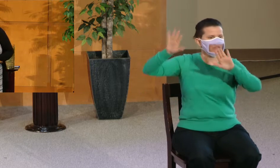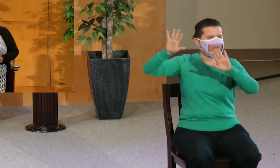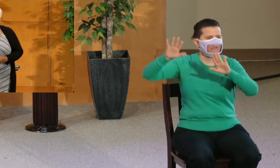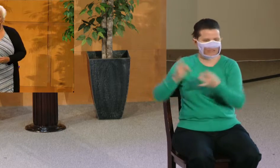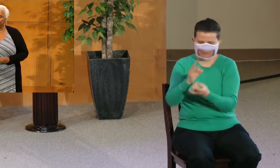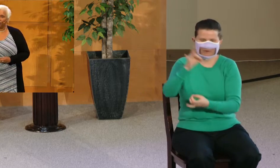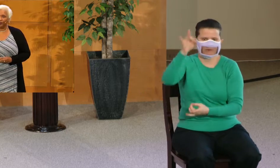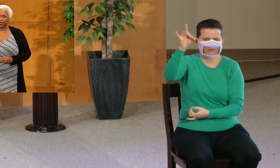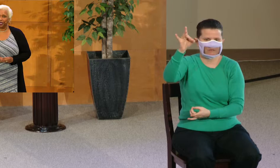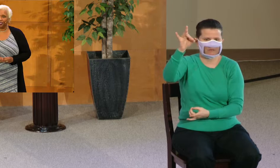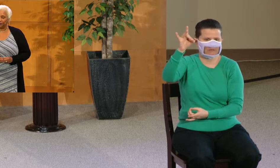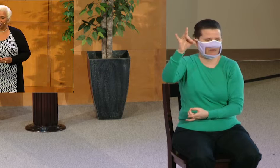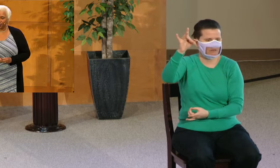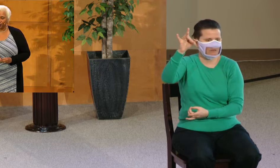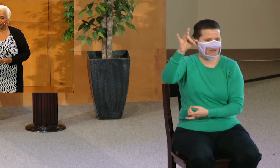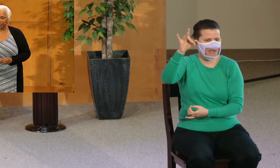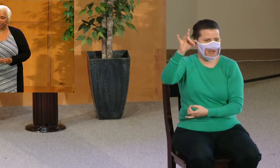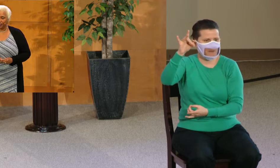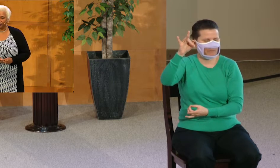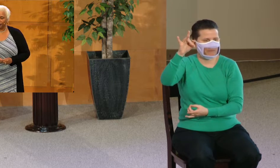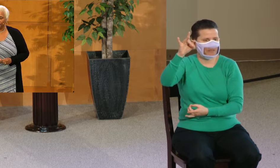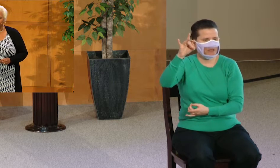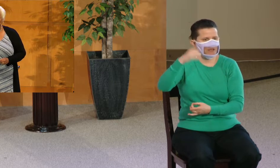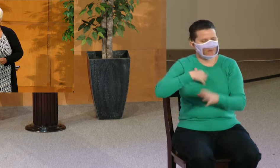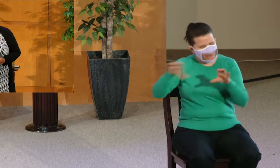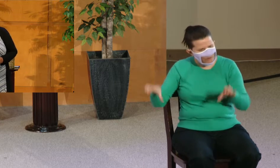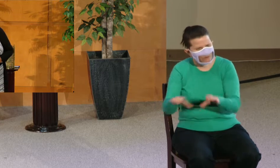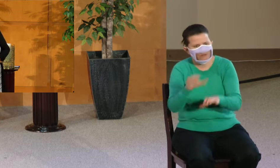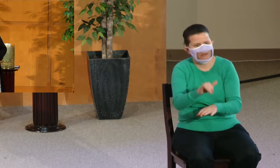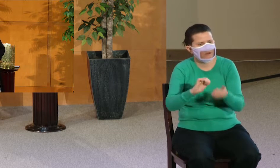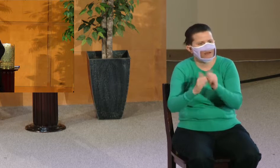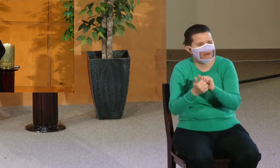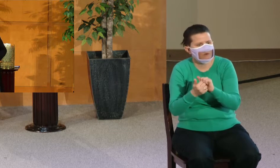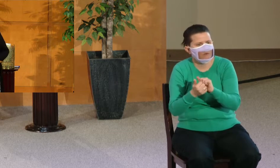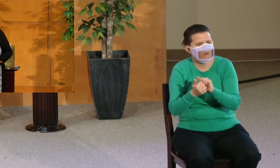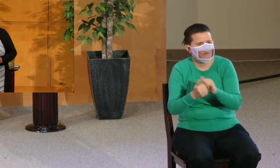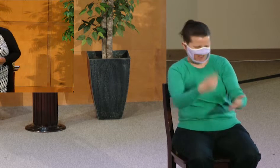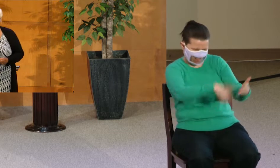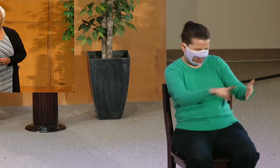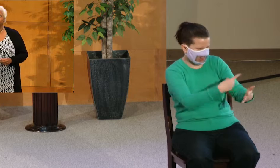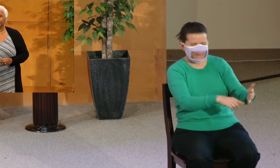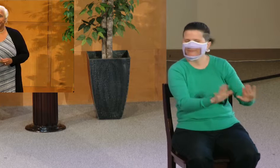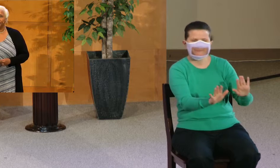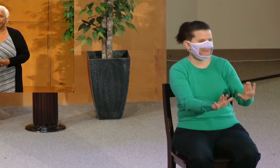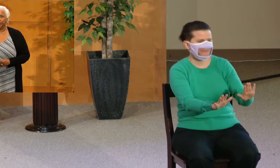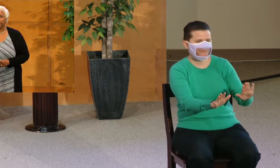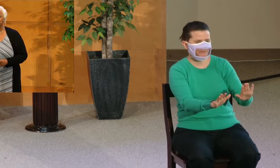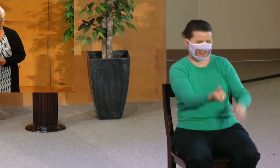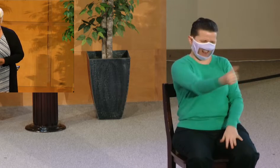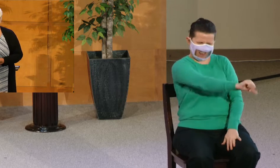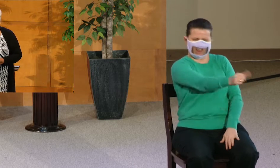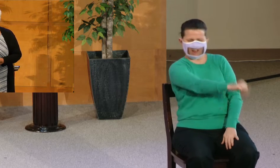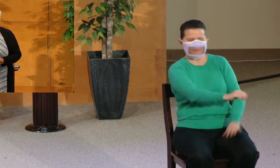And we do this work all without condemnation or denial. You know, I can tell you that I've had a recent time